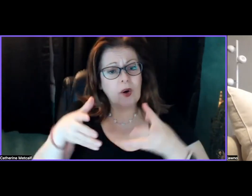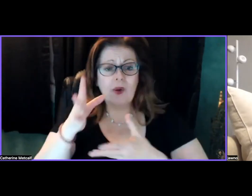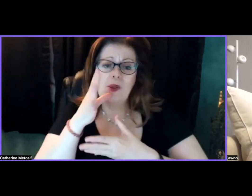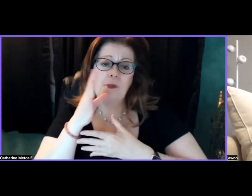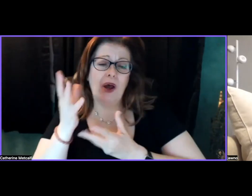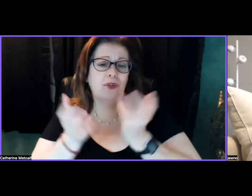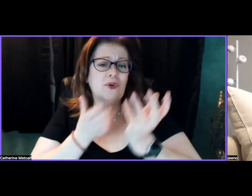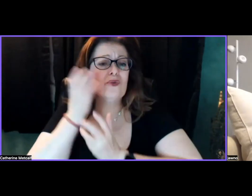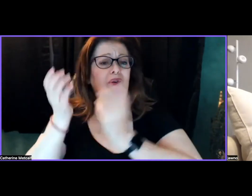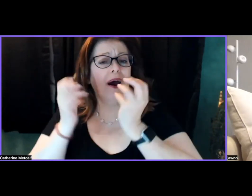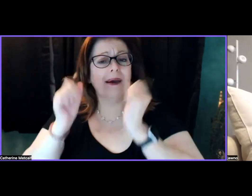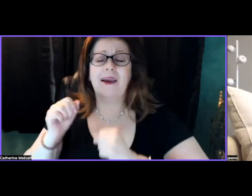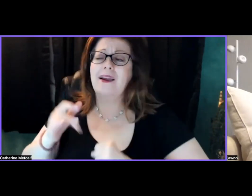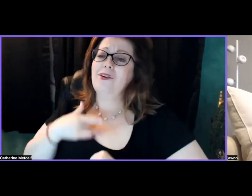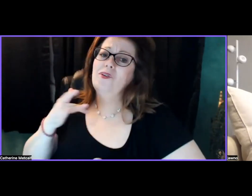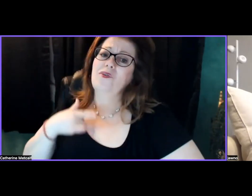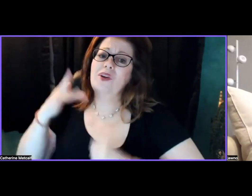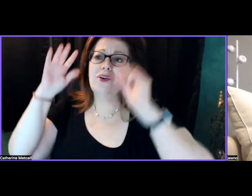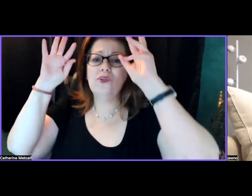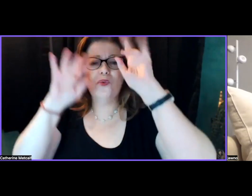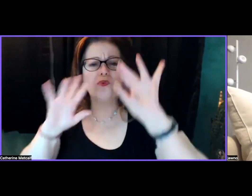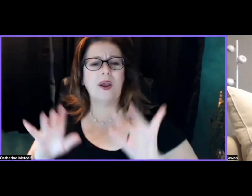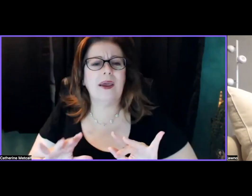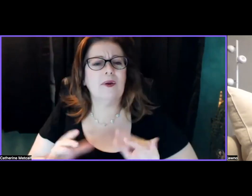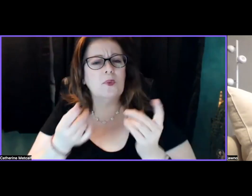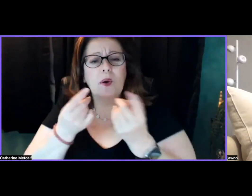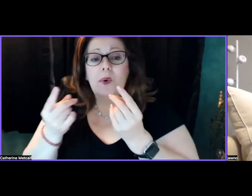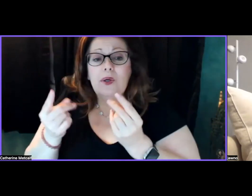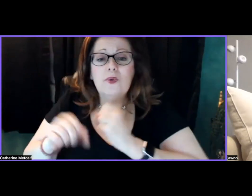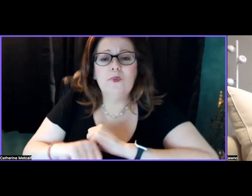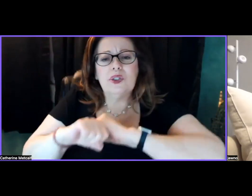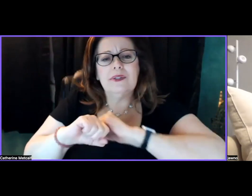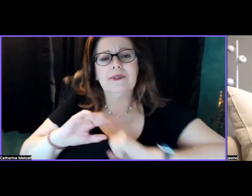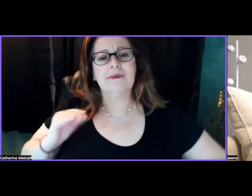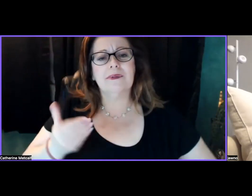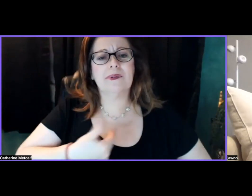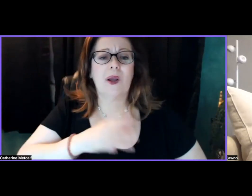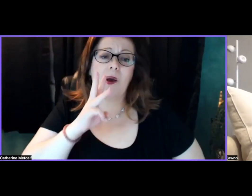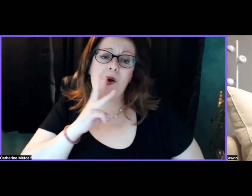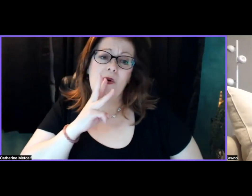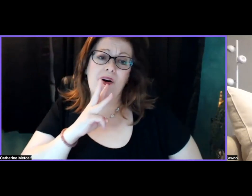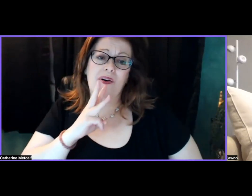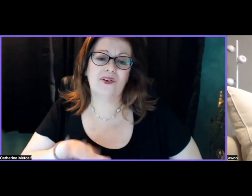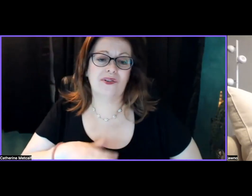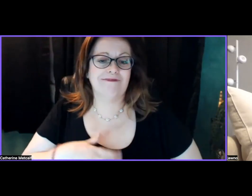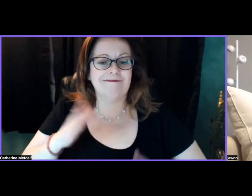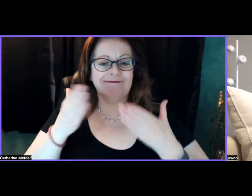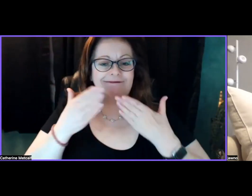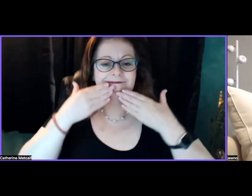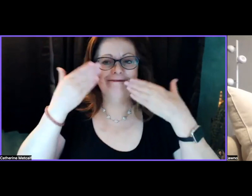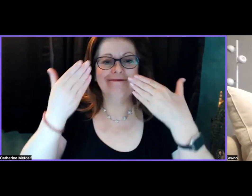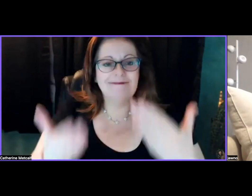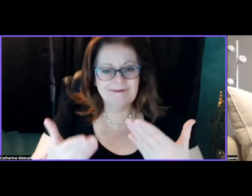rain? What can we do to protect our waters? Thank you.